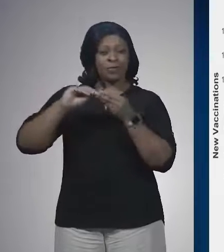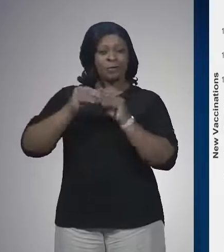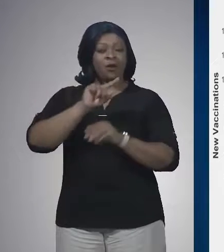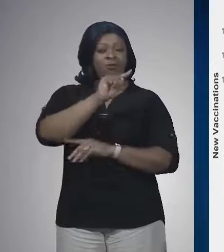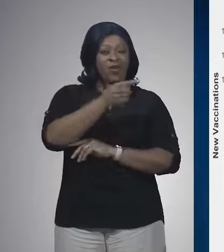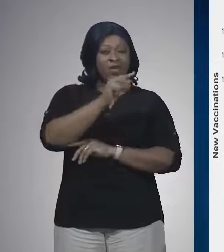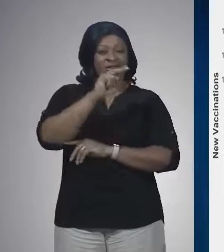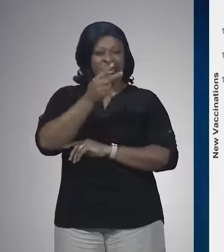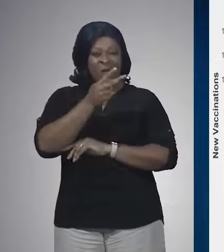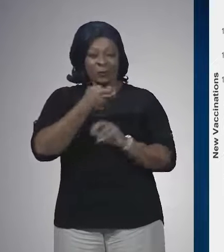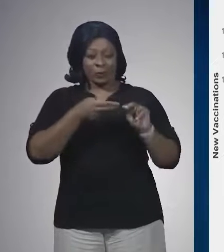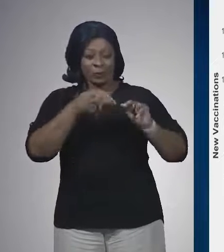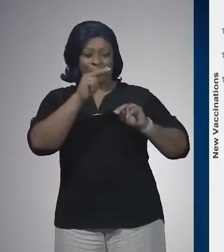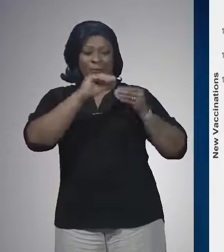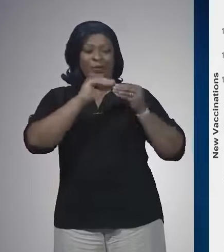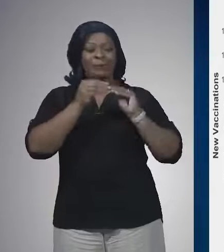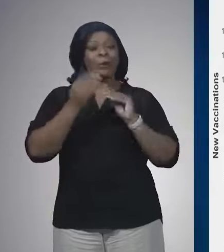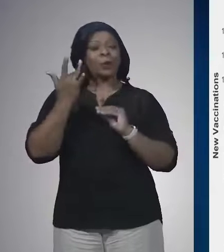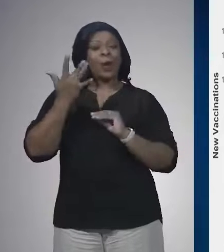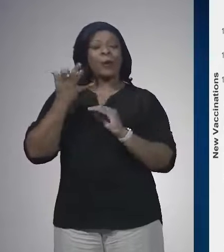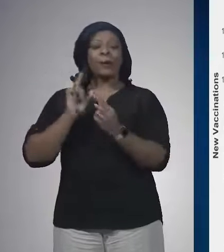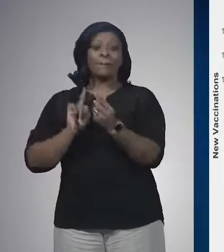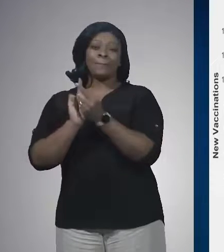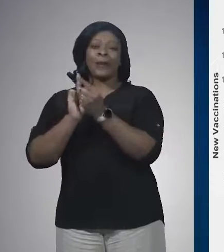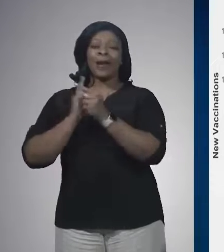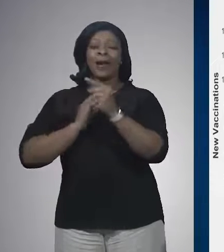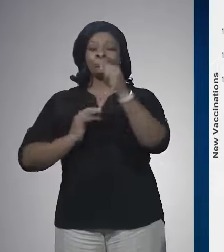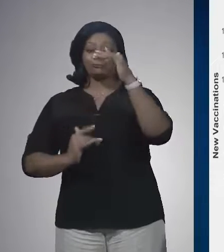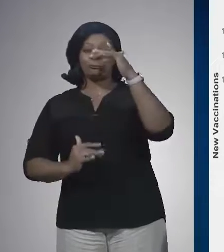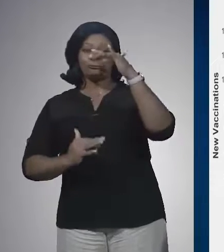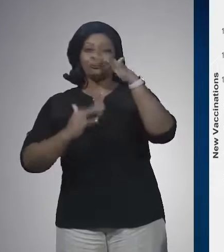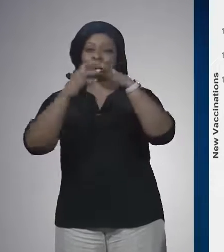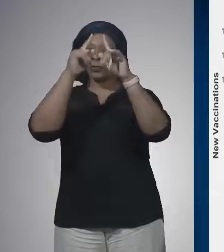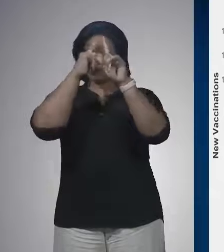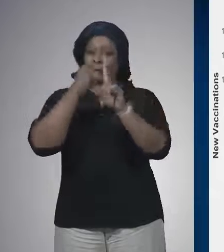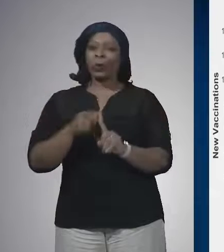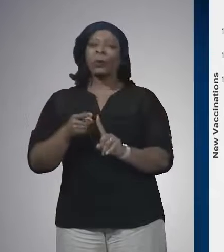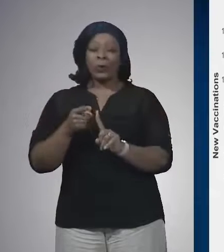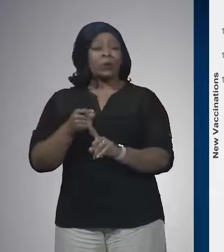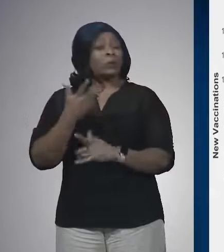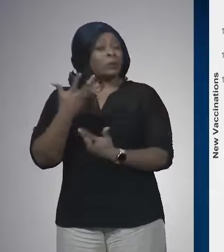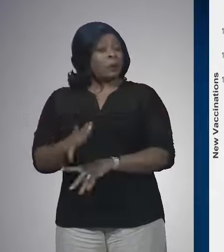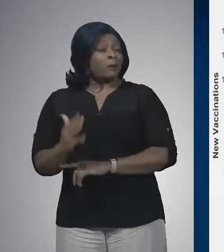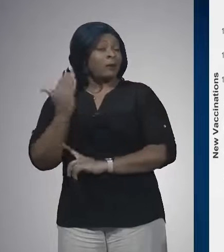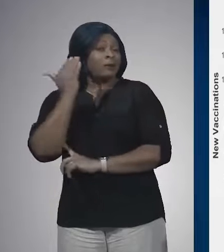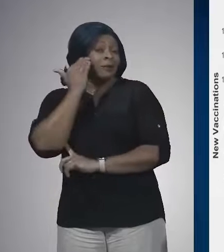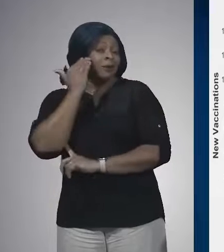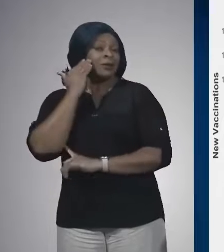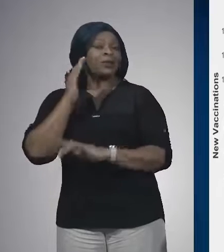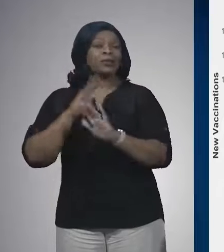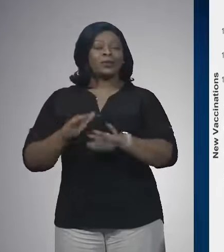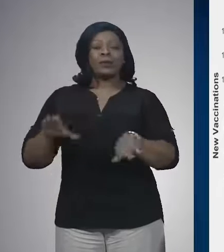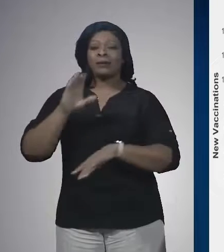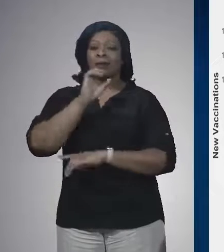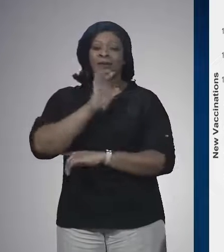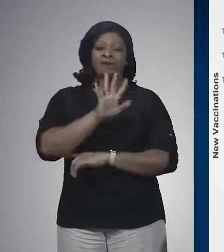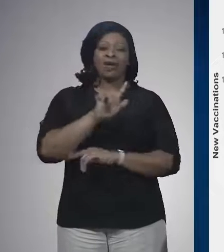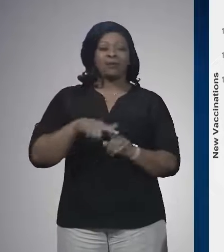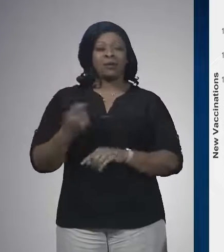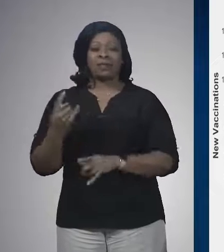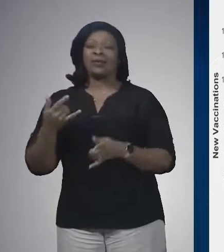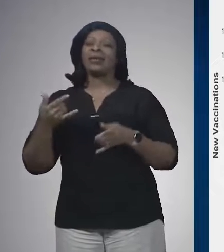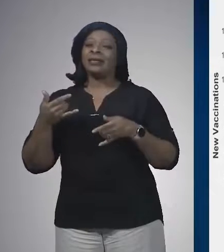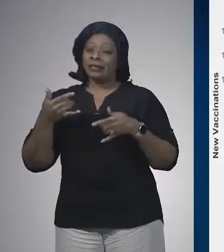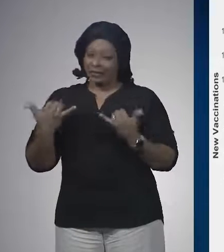and second doses in order to meet our vaccination goal. And of course, as you know, children 5 to 11 are